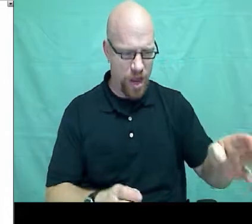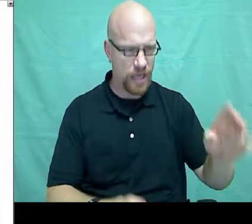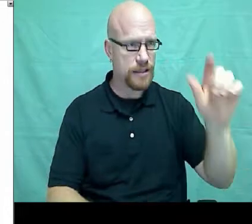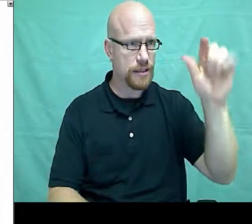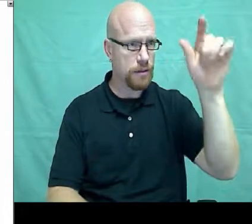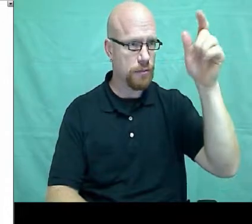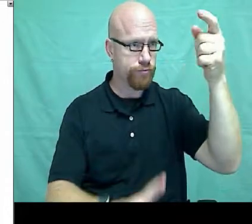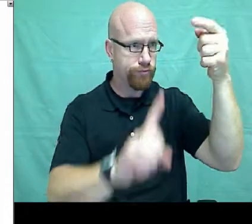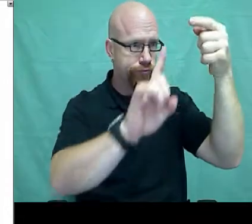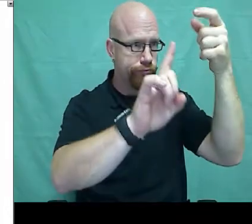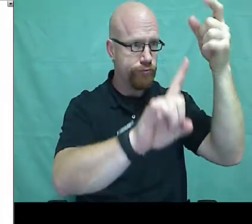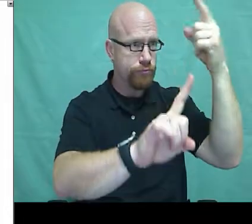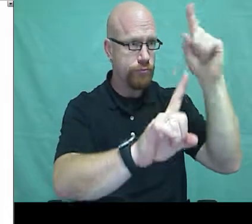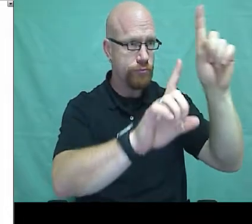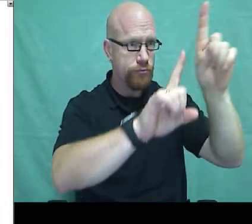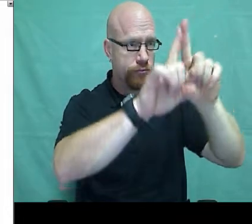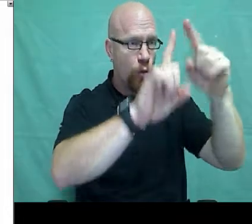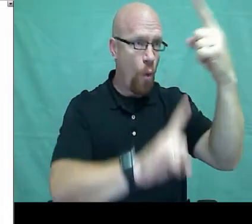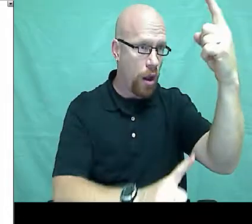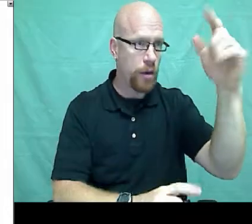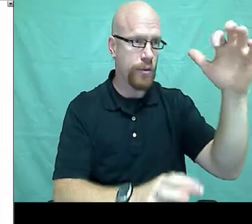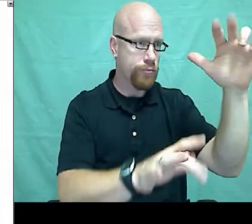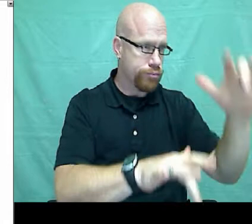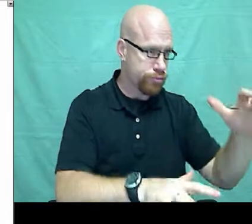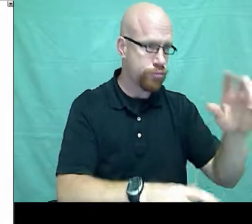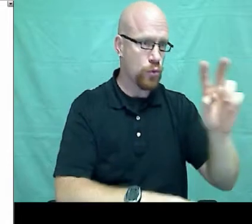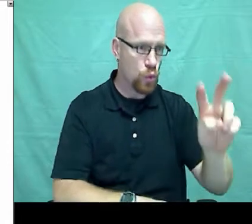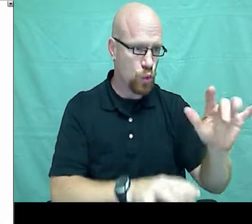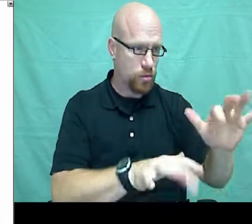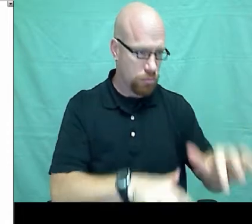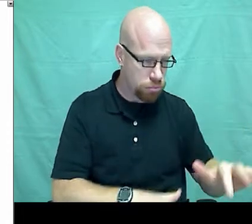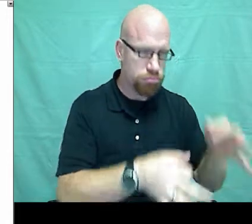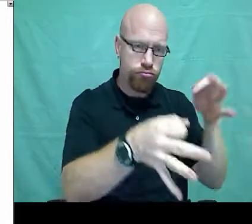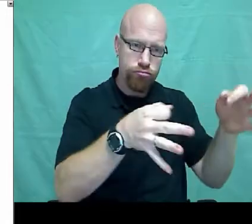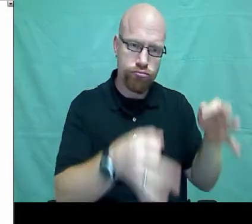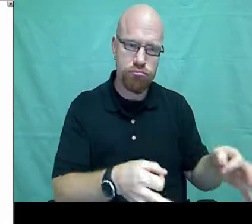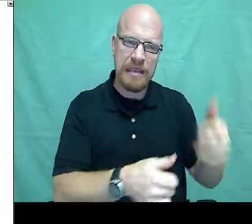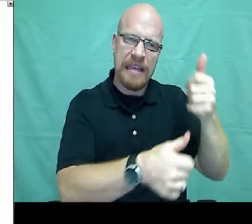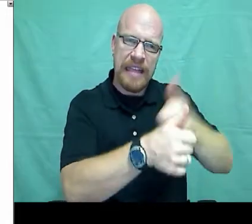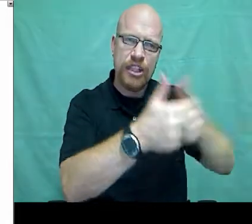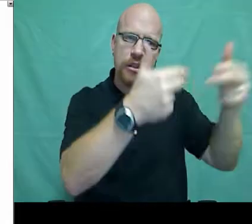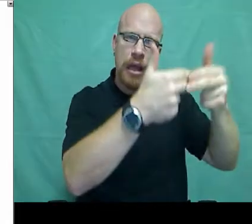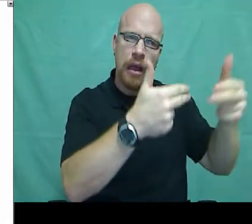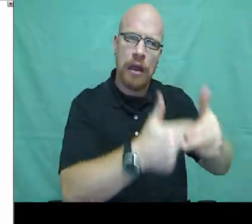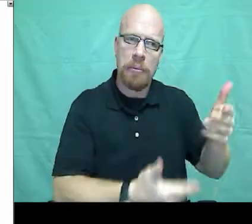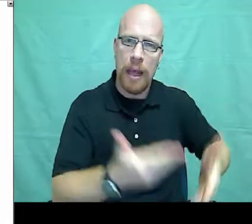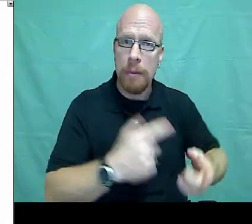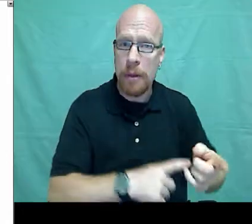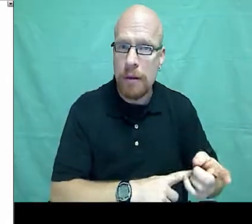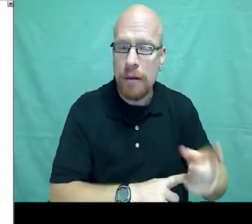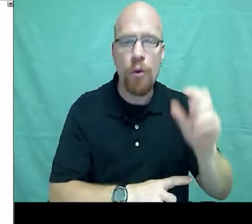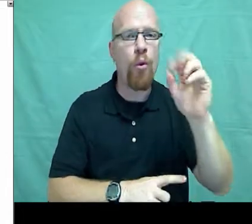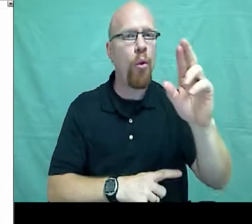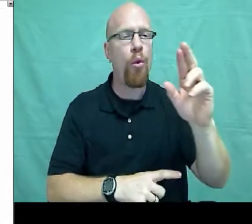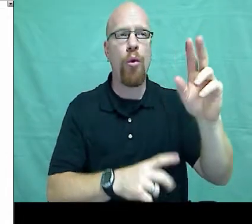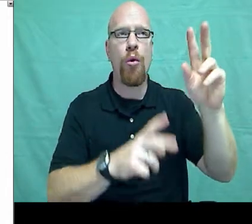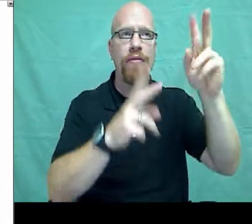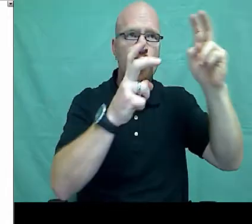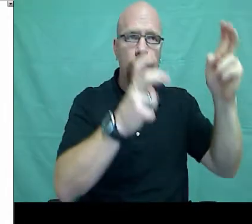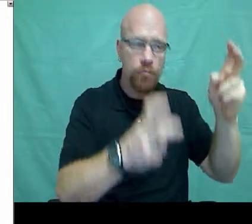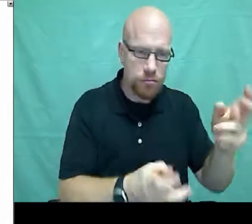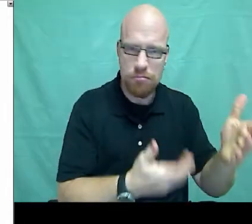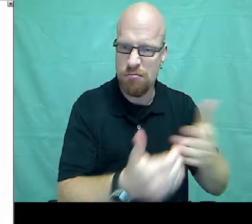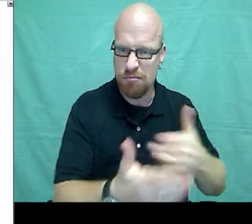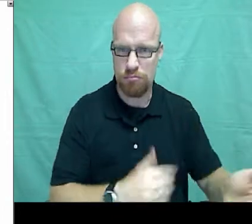you've organized your outline, topic 1, topic 2, under your main heading, they may correspond to slide